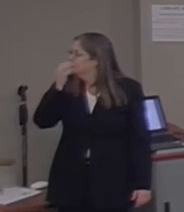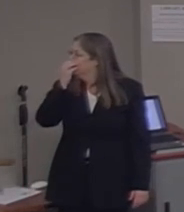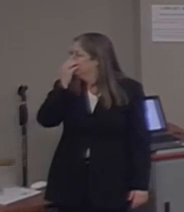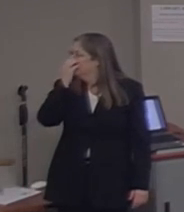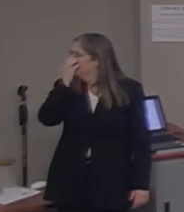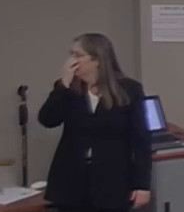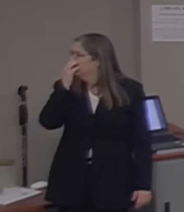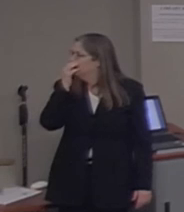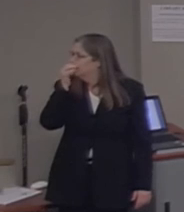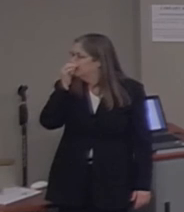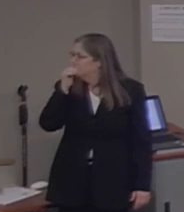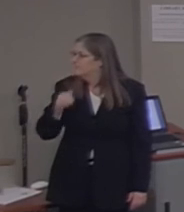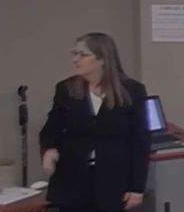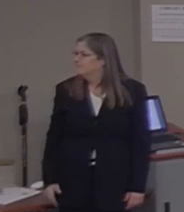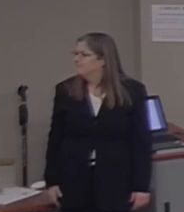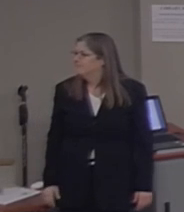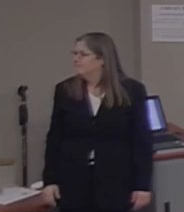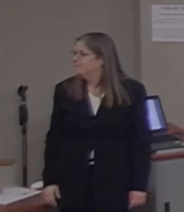question.